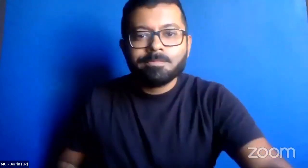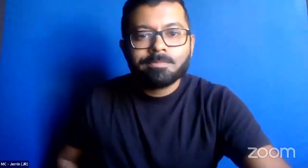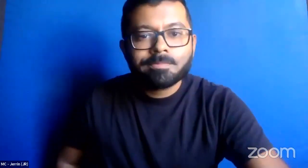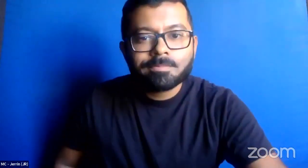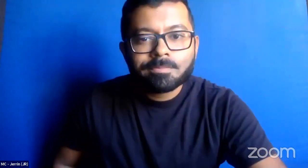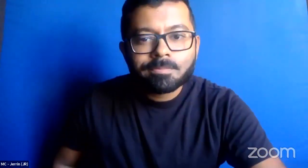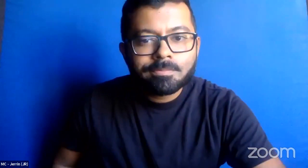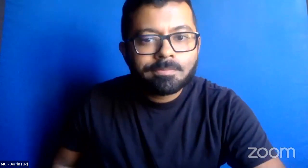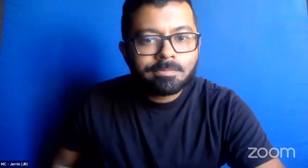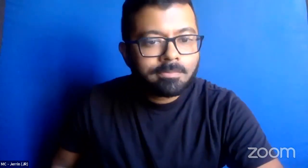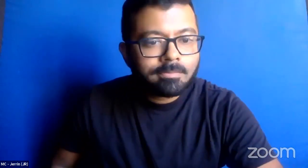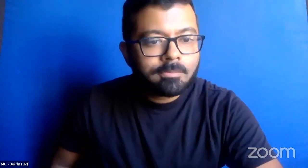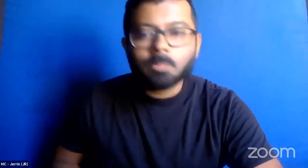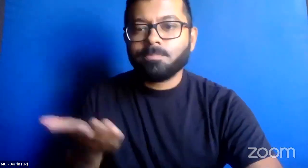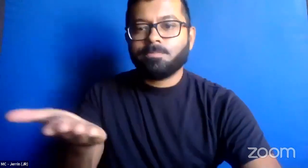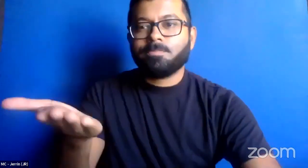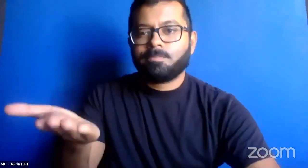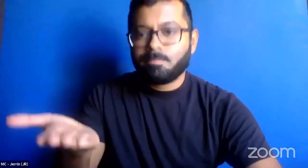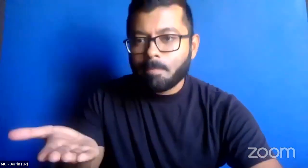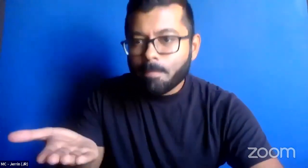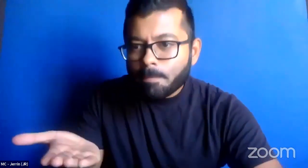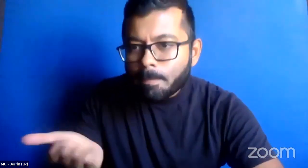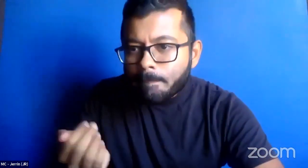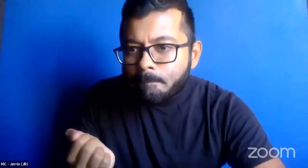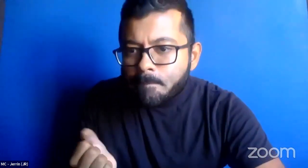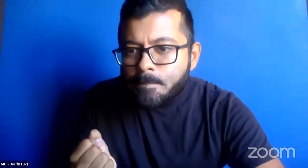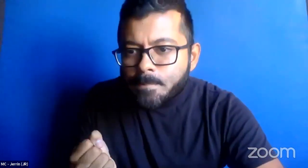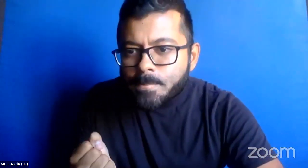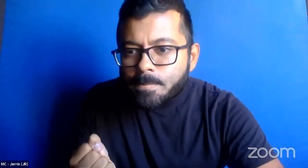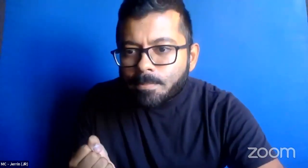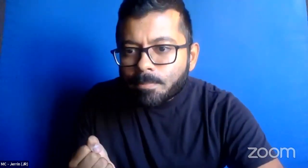we'll now move to Tricia. Go ahead, Tricia.